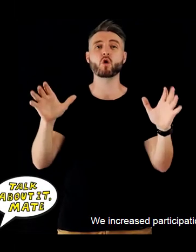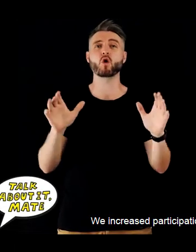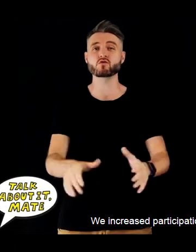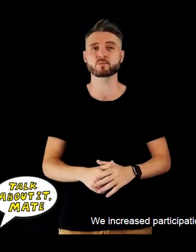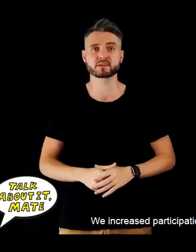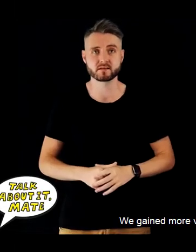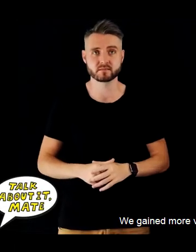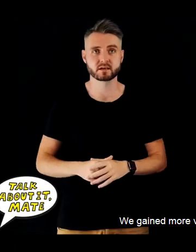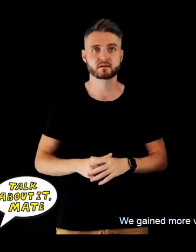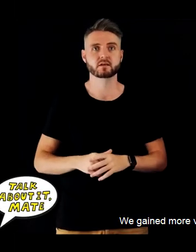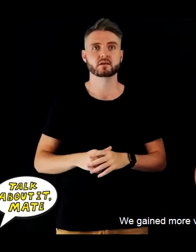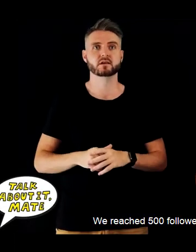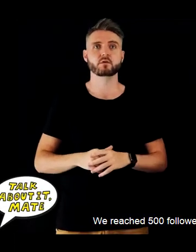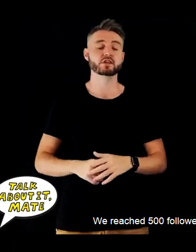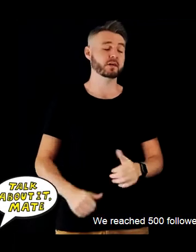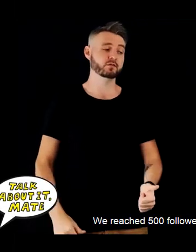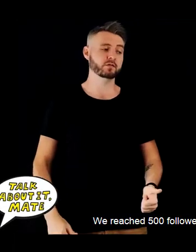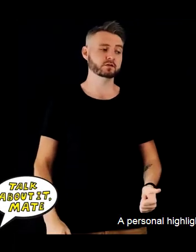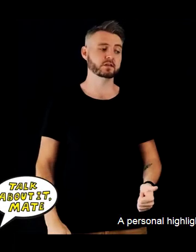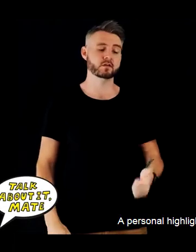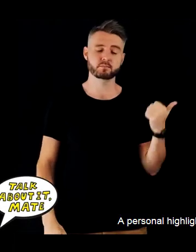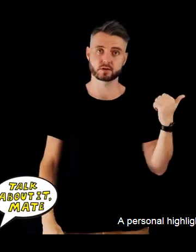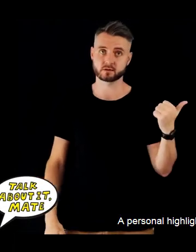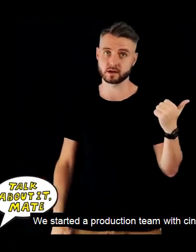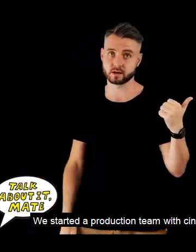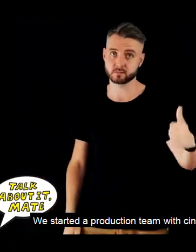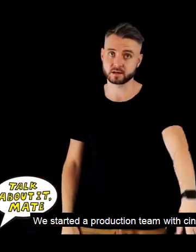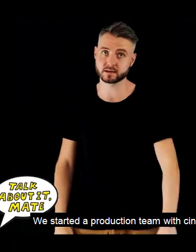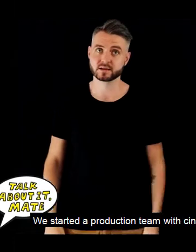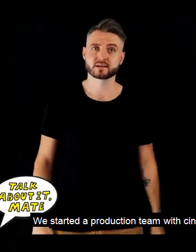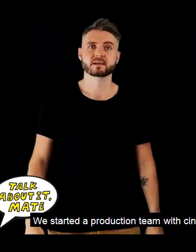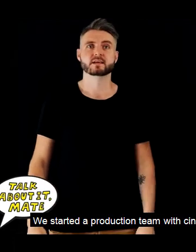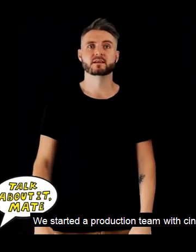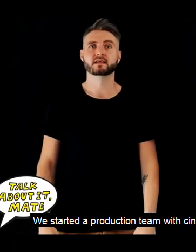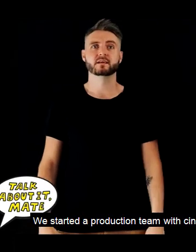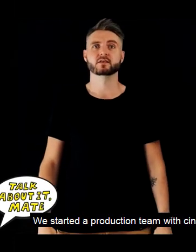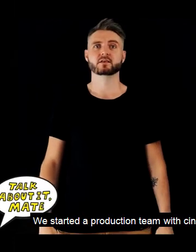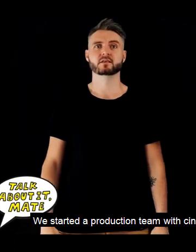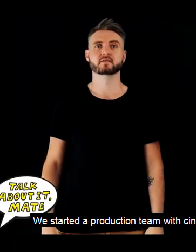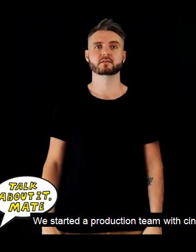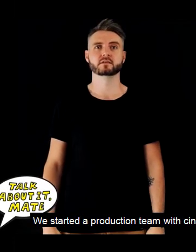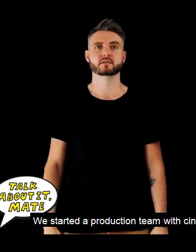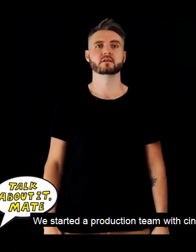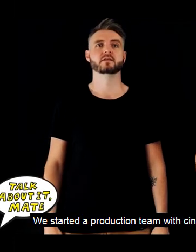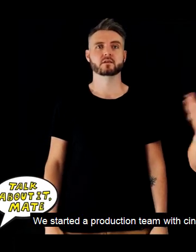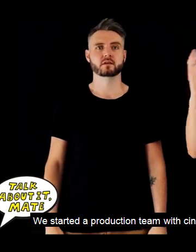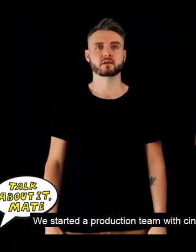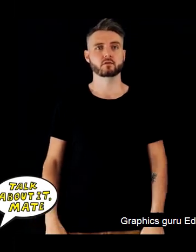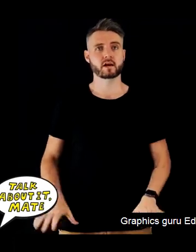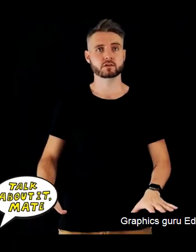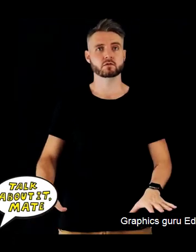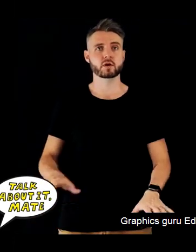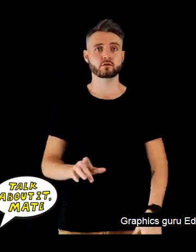over 400%. We gained more volunteers. We reached 500 followers on Instagram, personal highlight for Mike. We started a production team with cinematographer